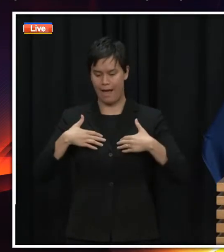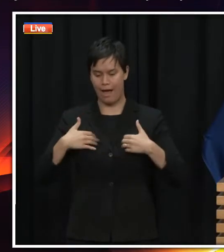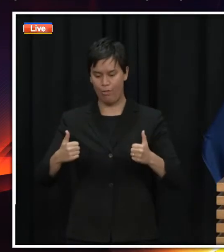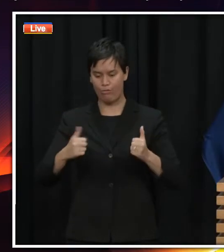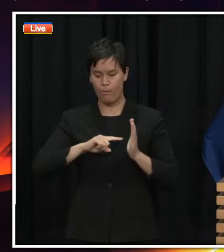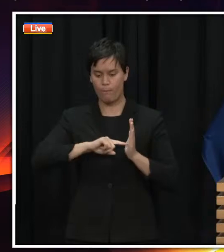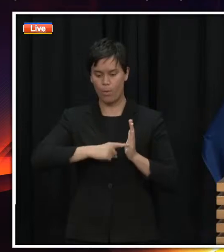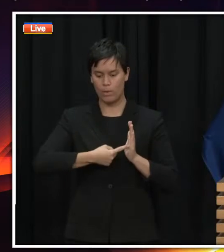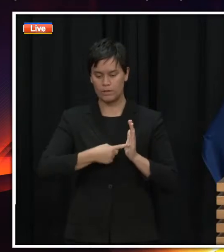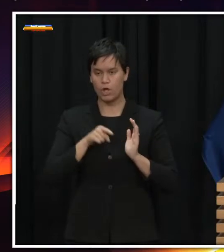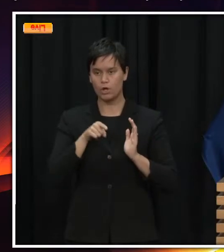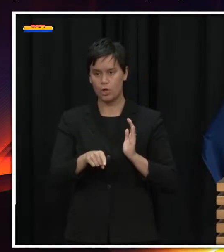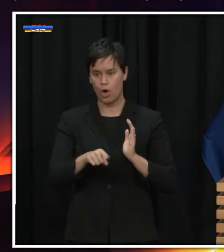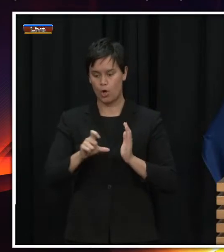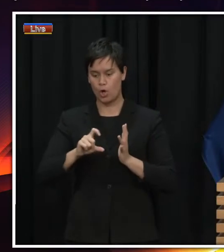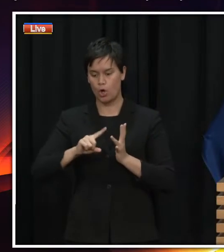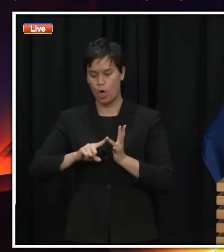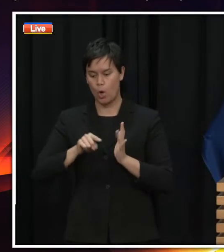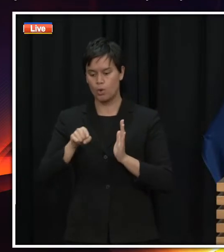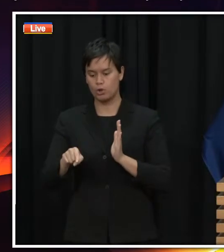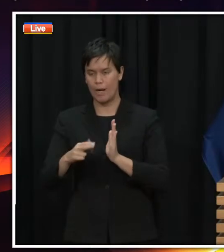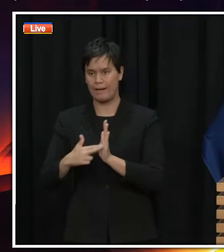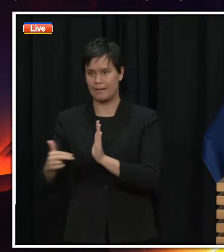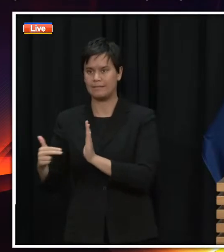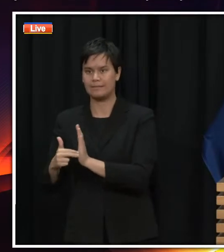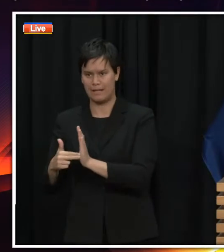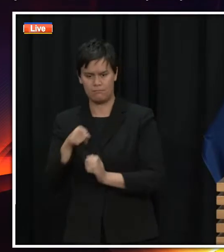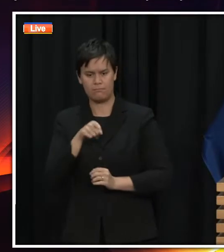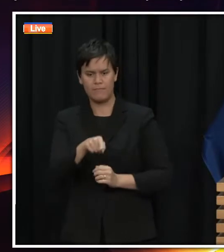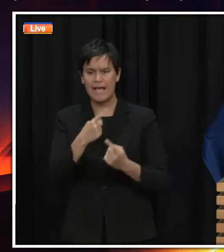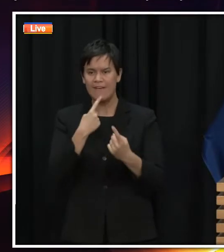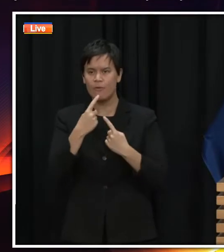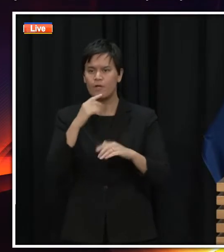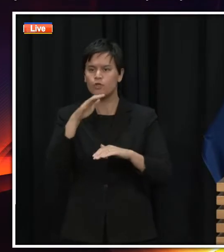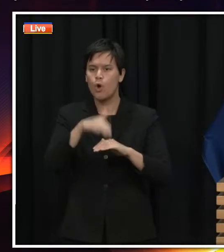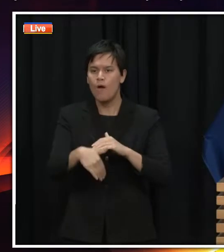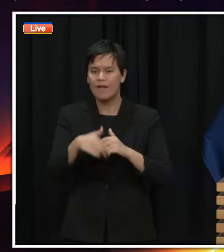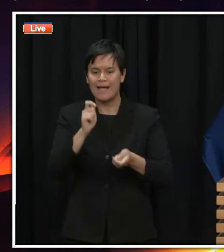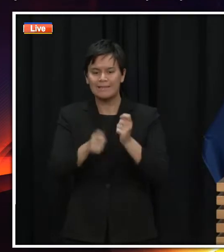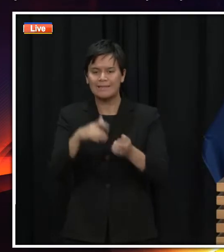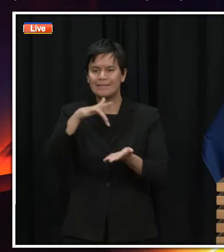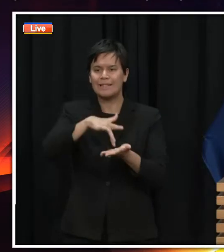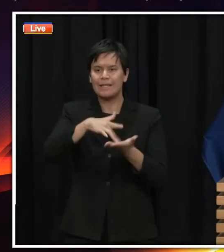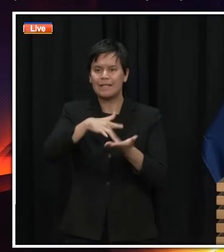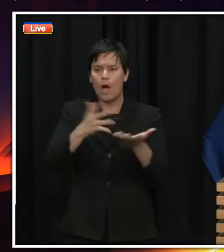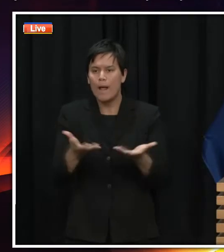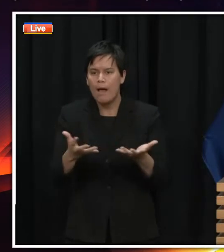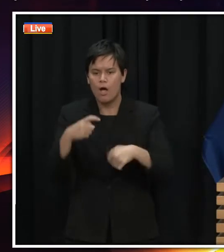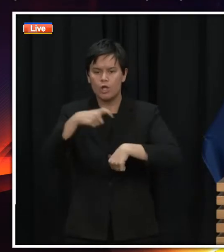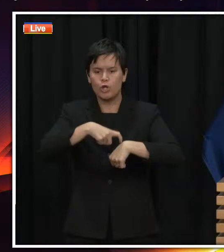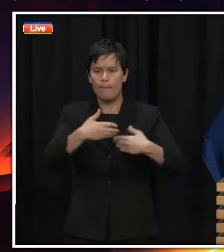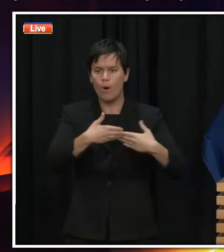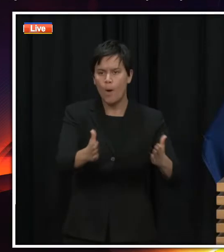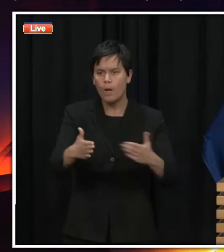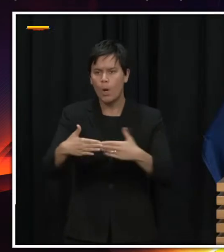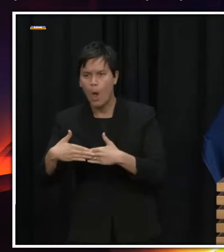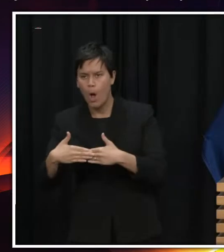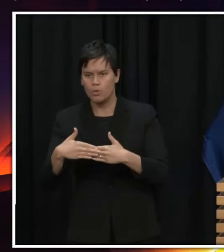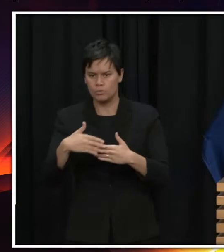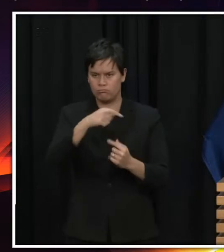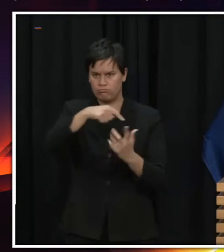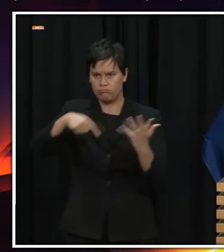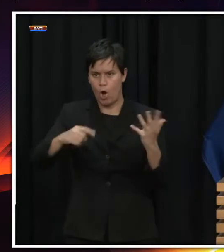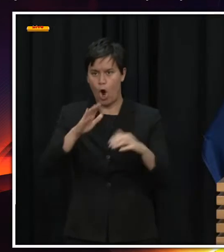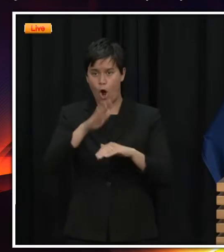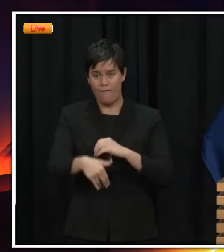up-to-date information on more than 1,100 testing sites right across the motu, including most GPs. If you